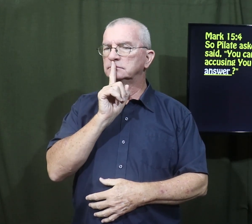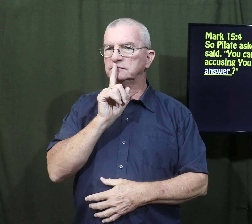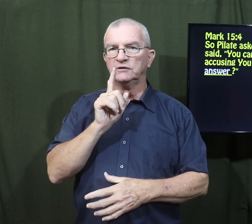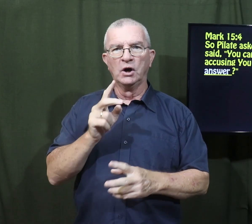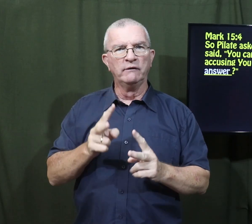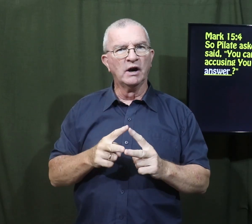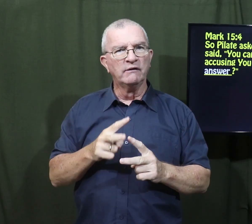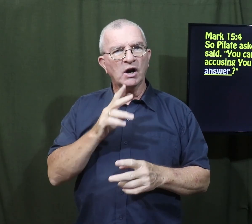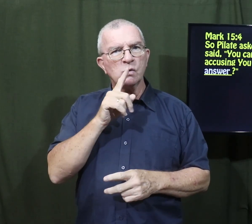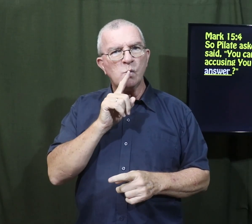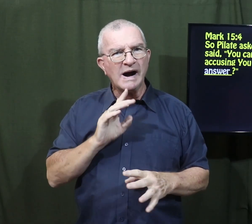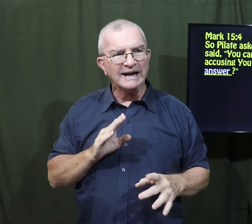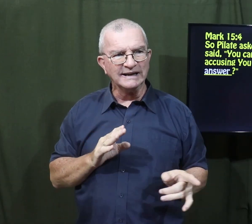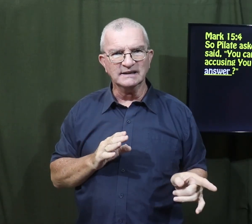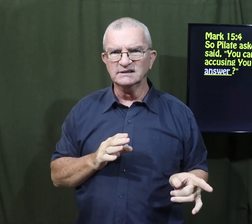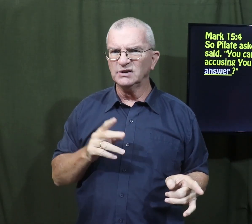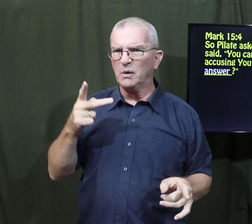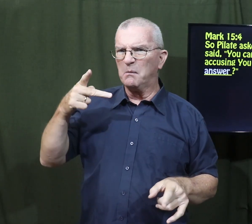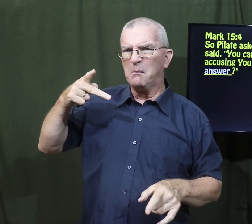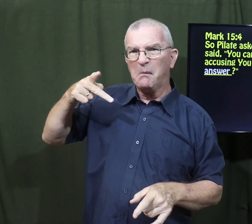But Jesus,